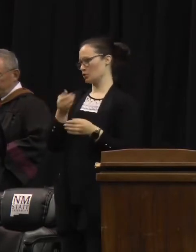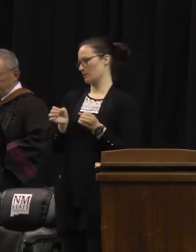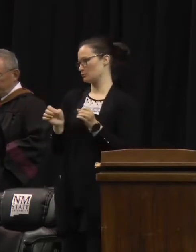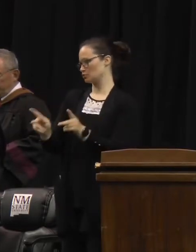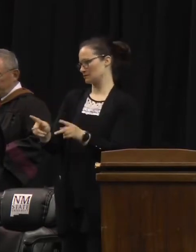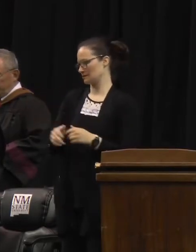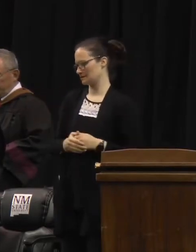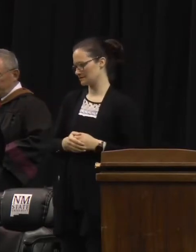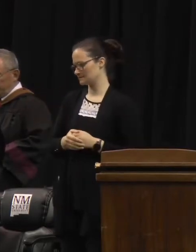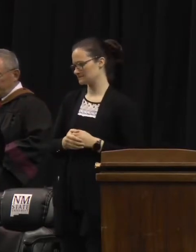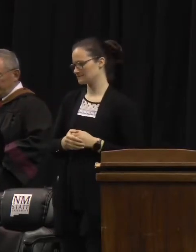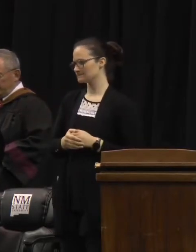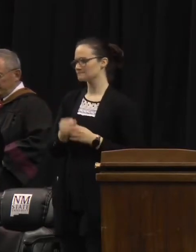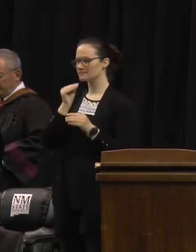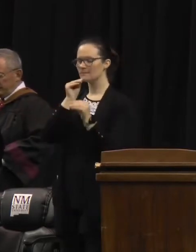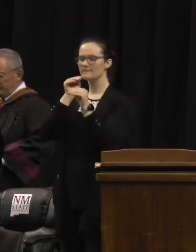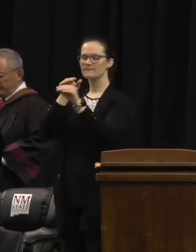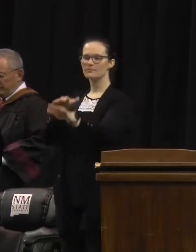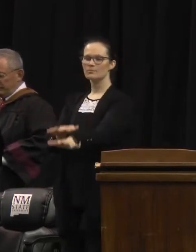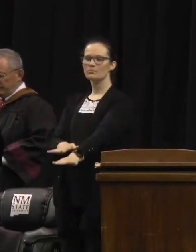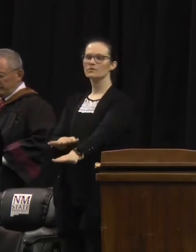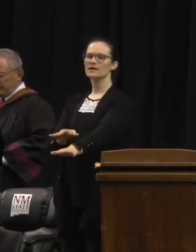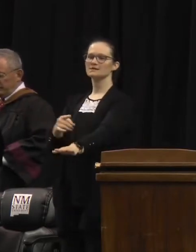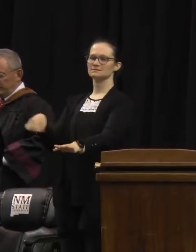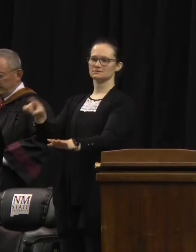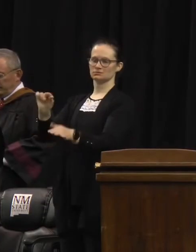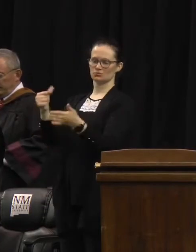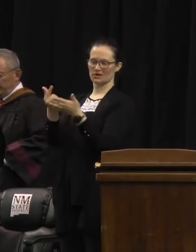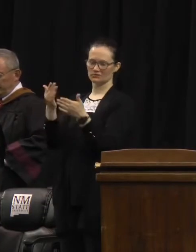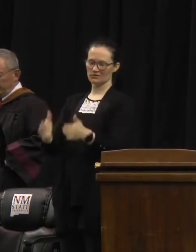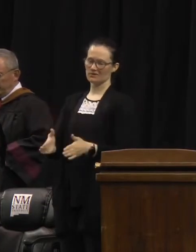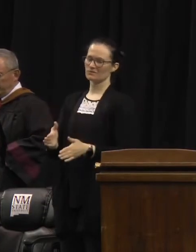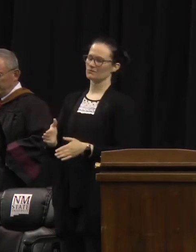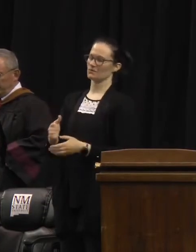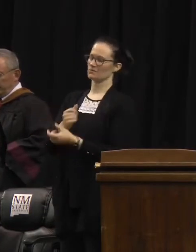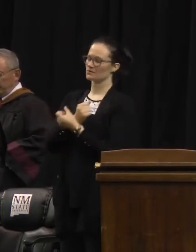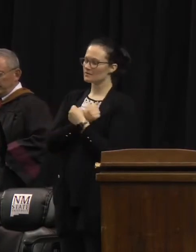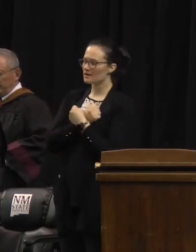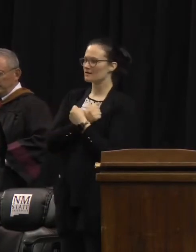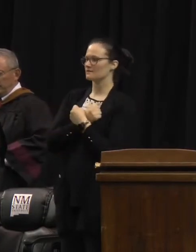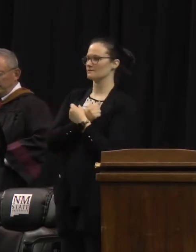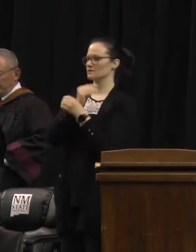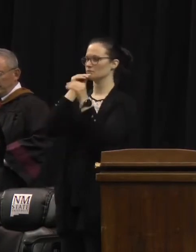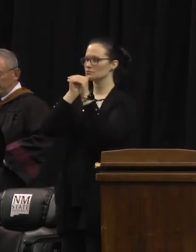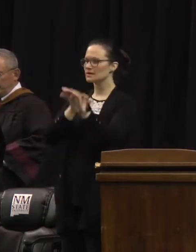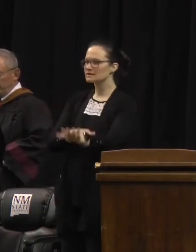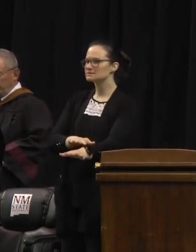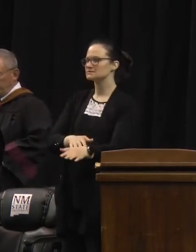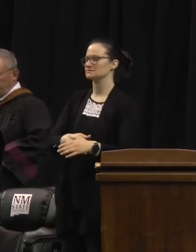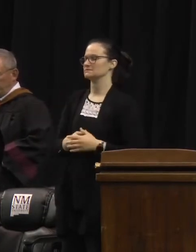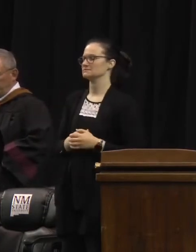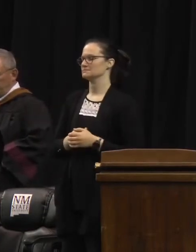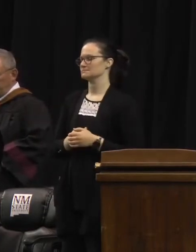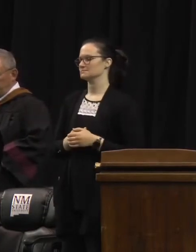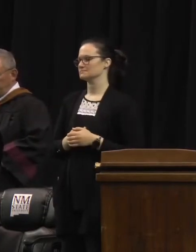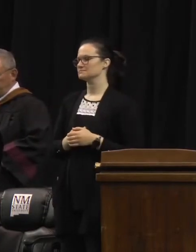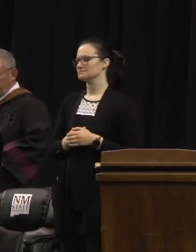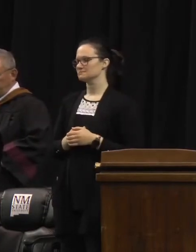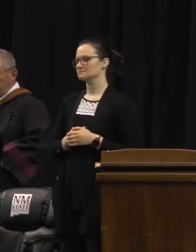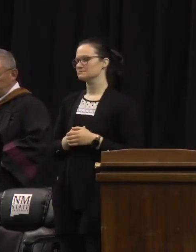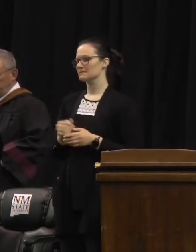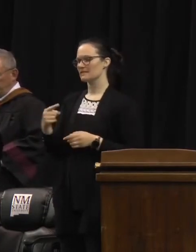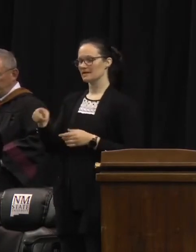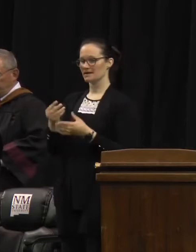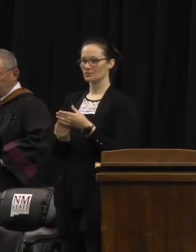these graduates with your love, your grace, your treasure, that they may